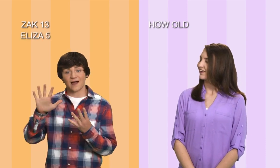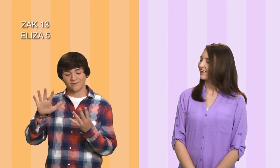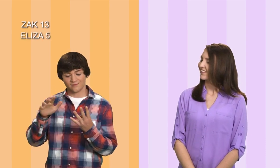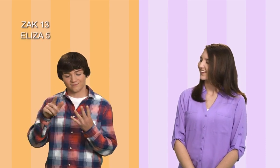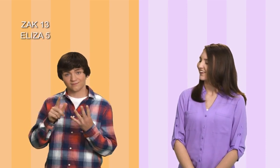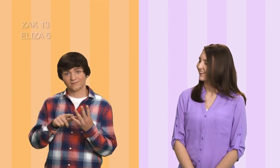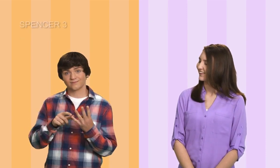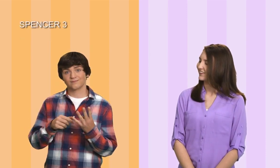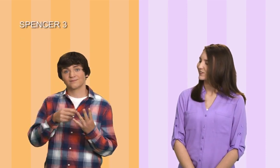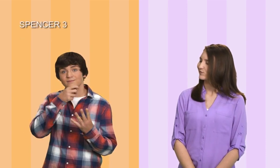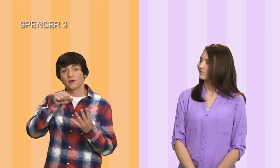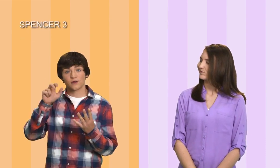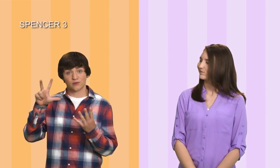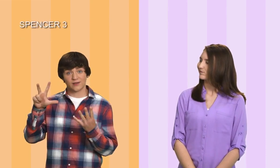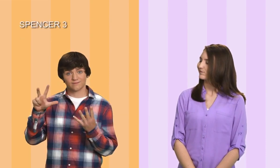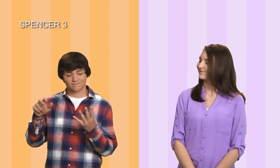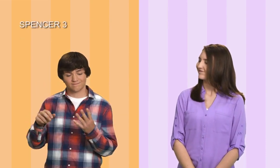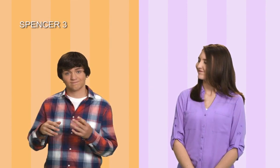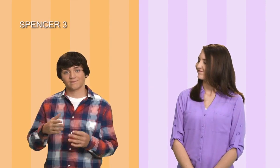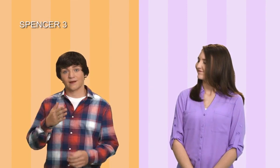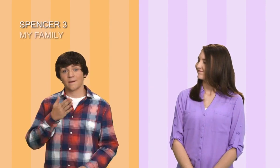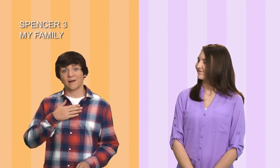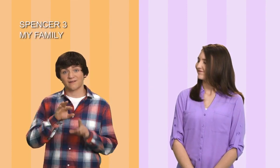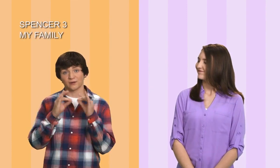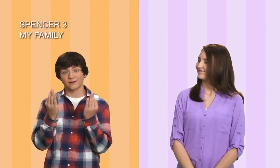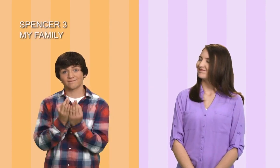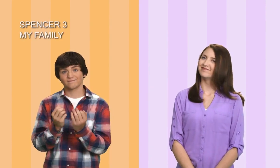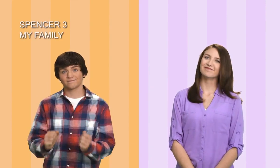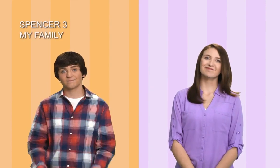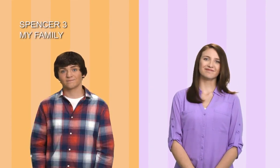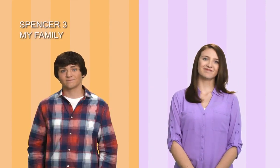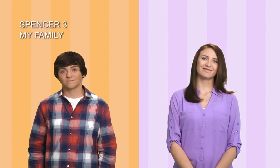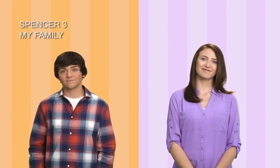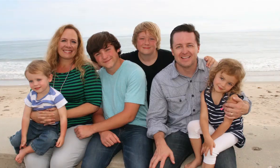5. 3. My family.